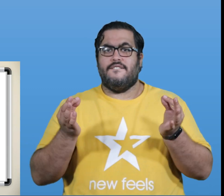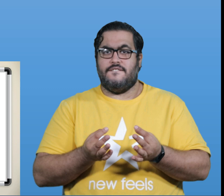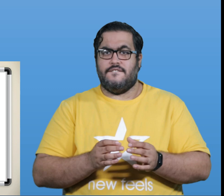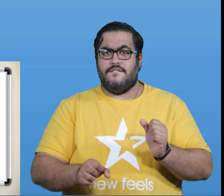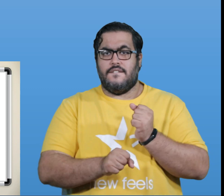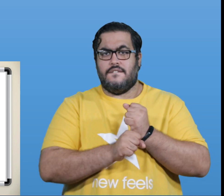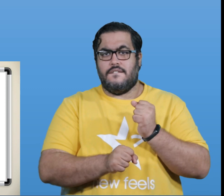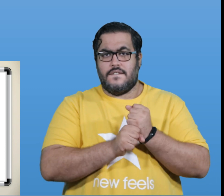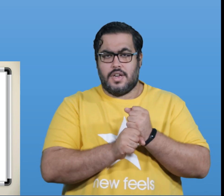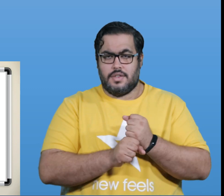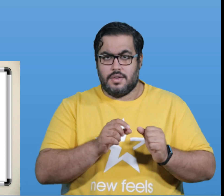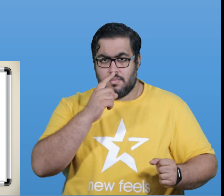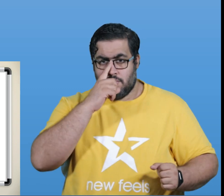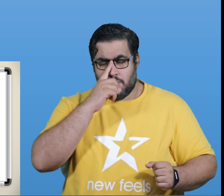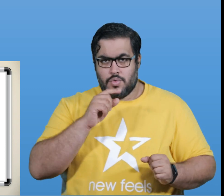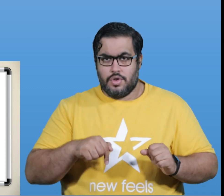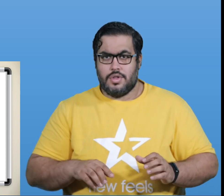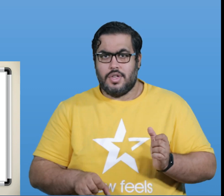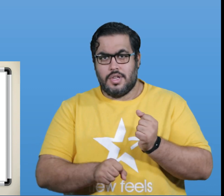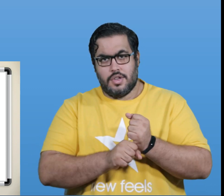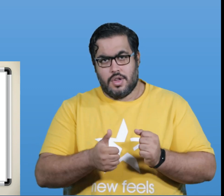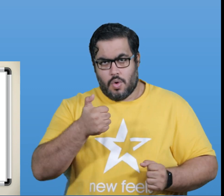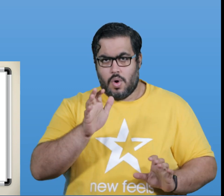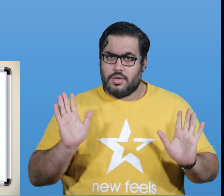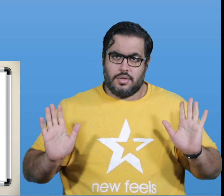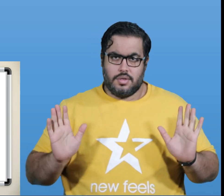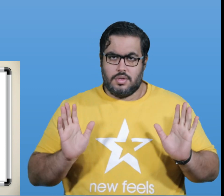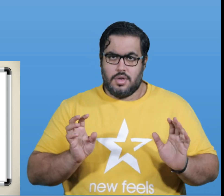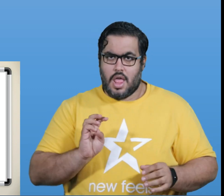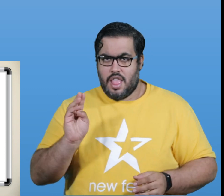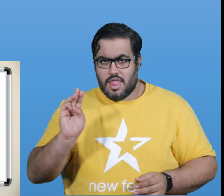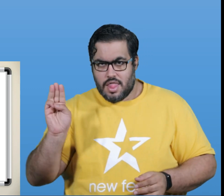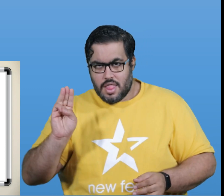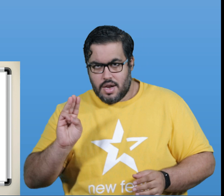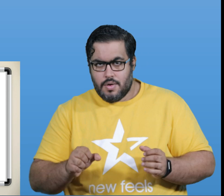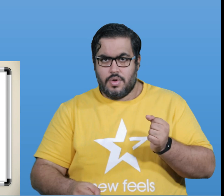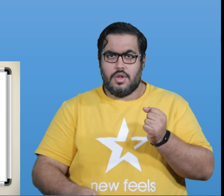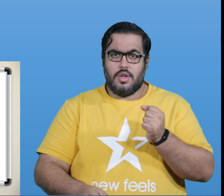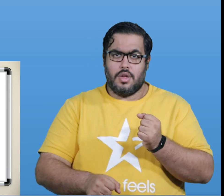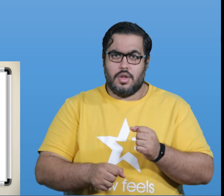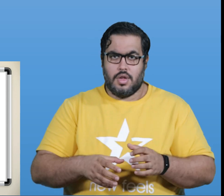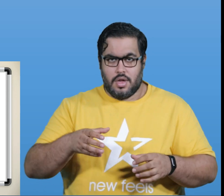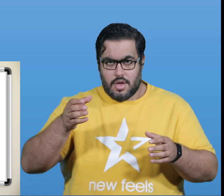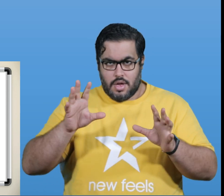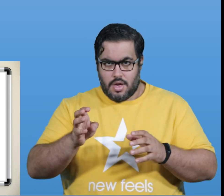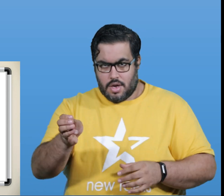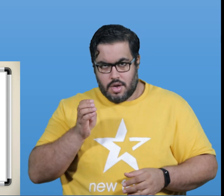finally once in a lifetime. You only graduate from high school once, yeah? So it's a once in a lifetime achievement. That's why it is